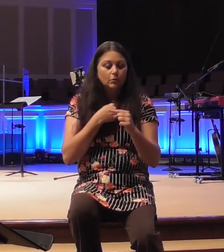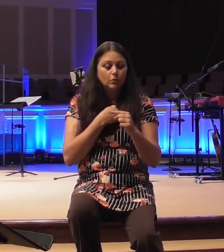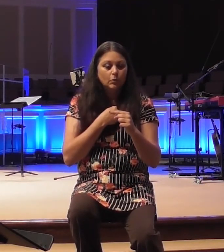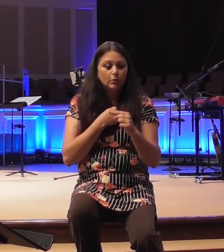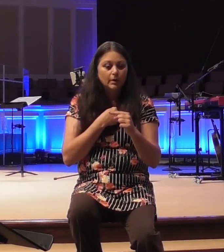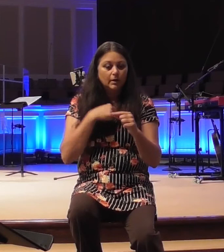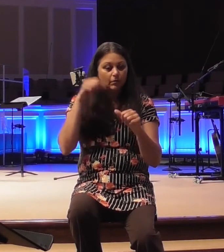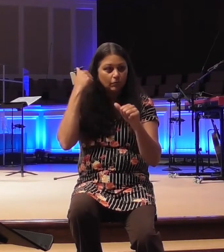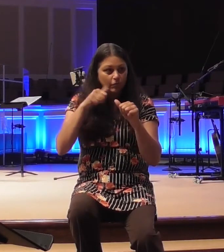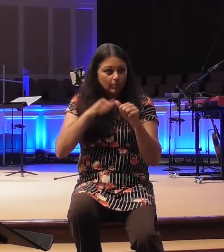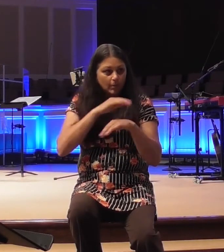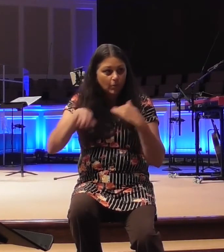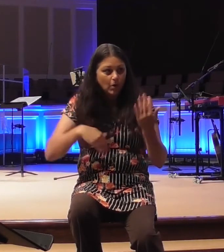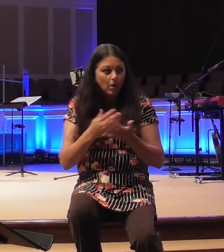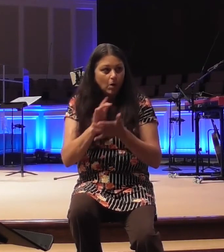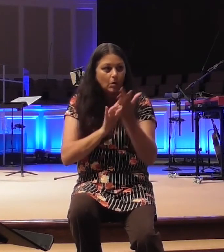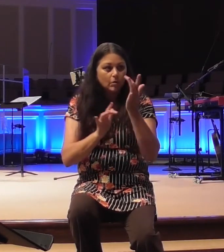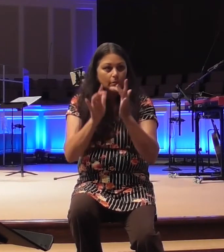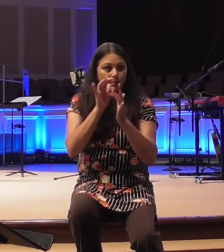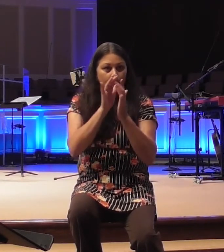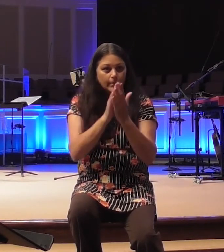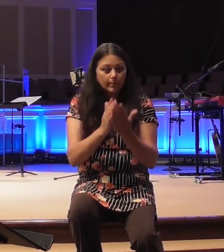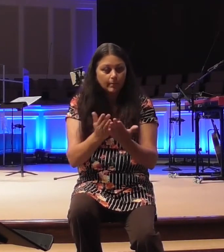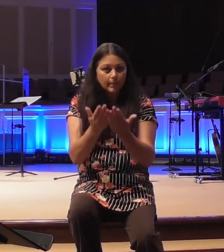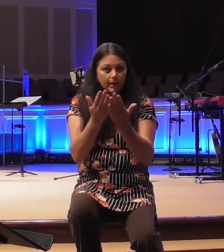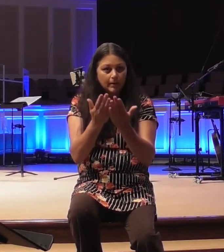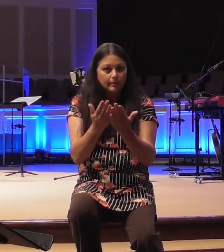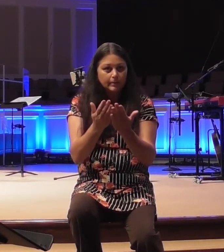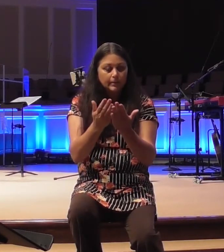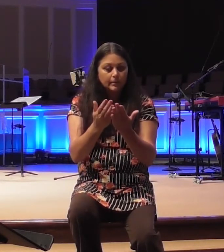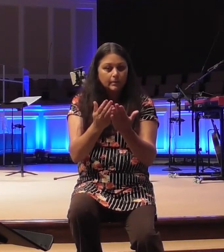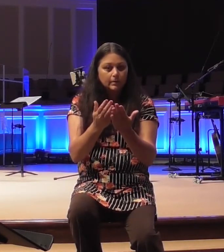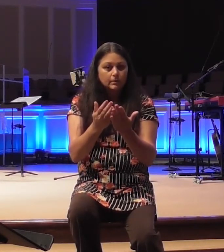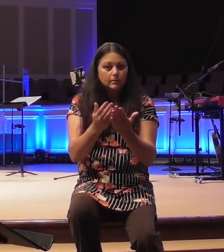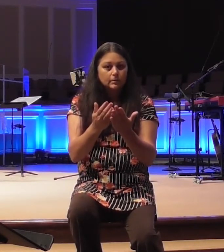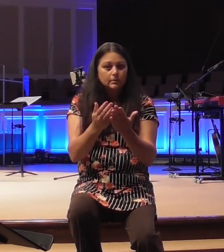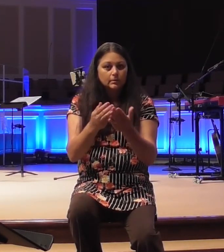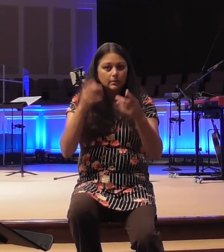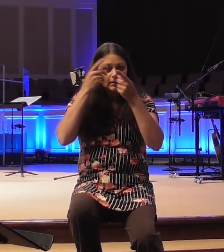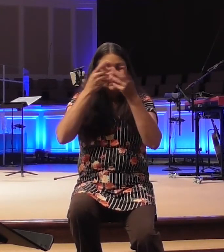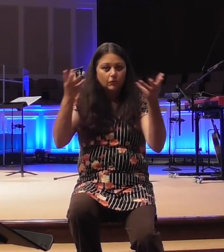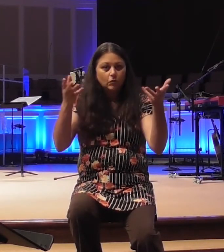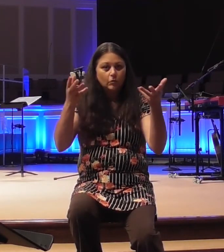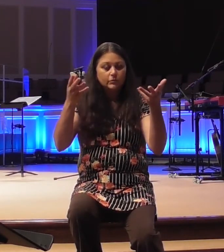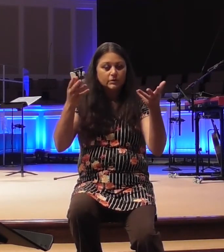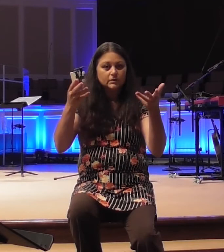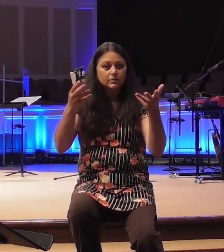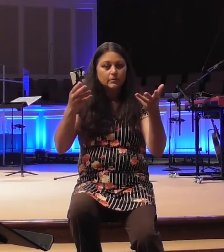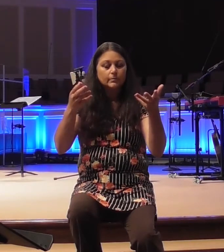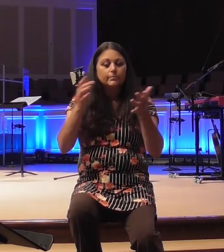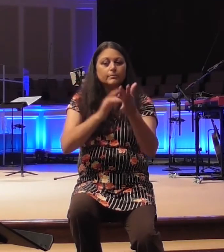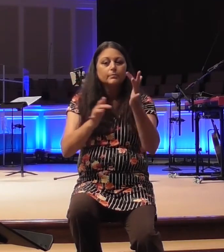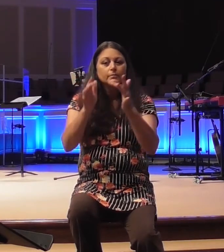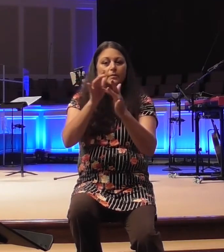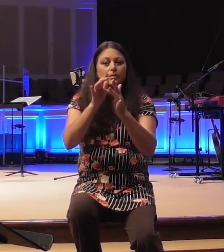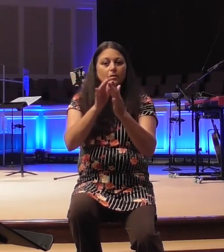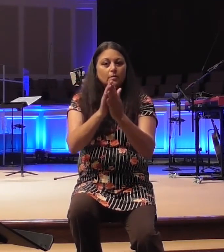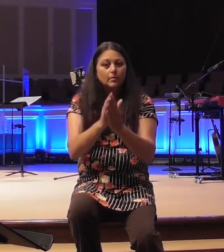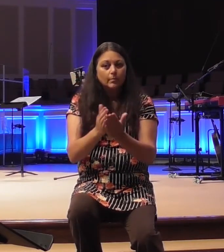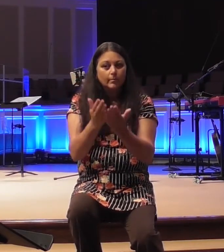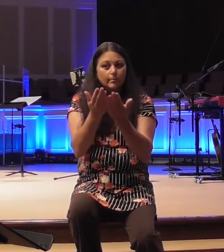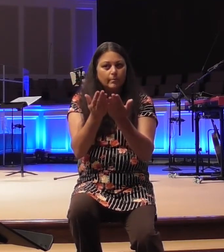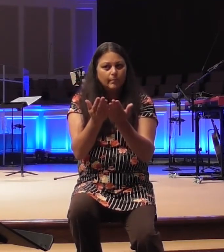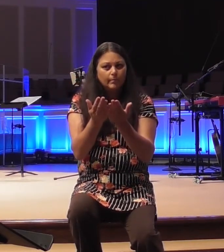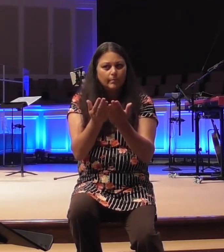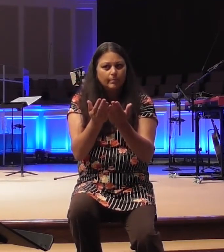Bible calls us to remember the future. Did you notice how this passage